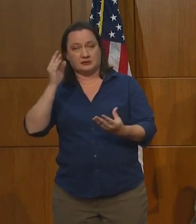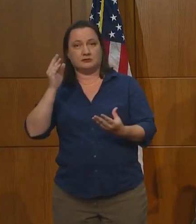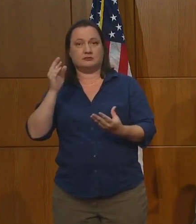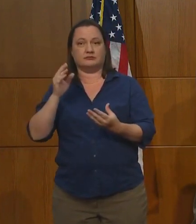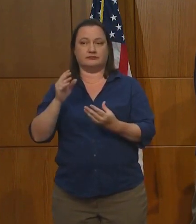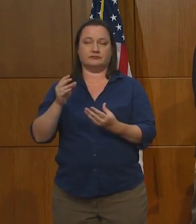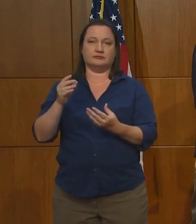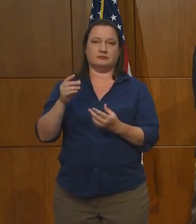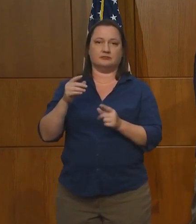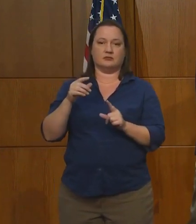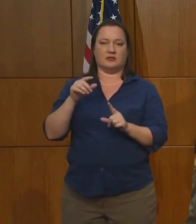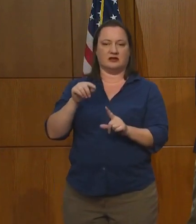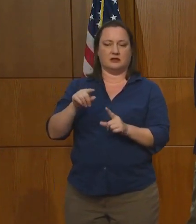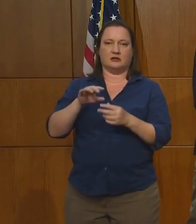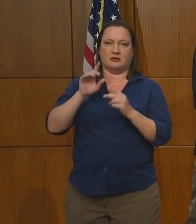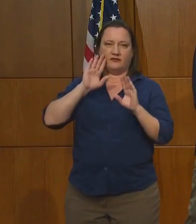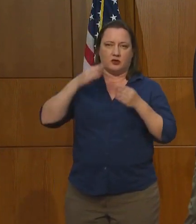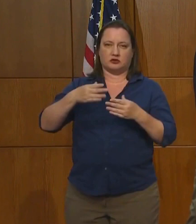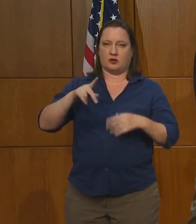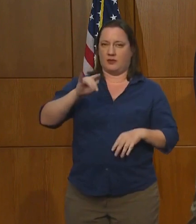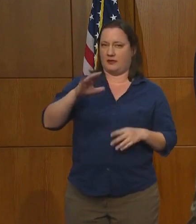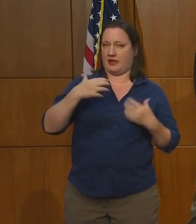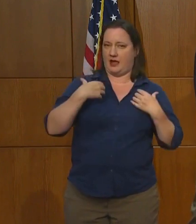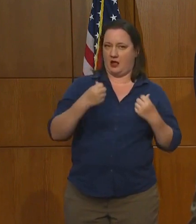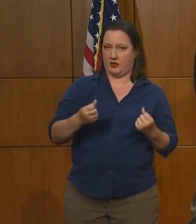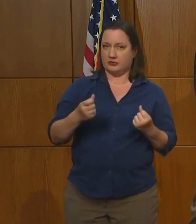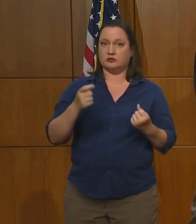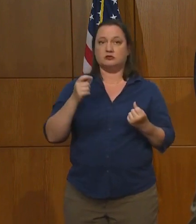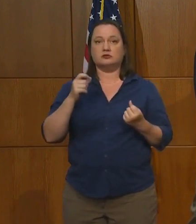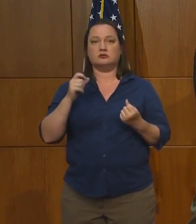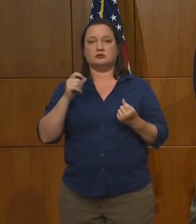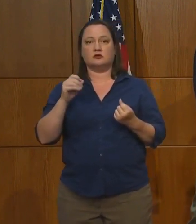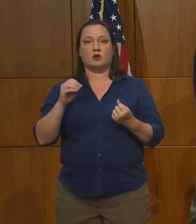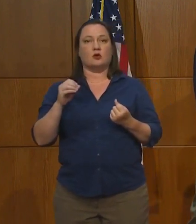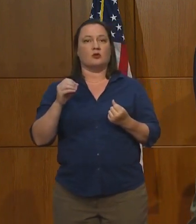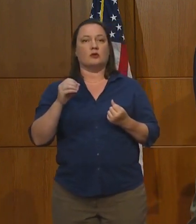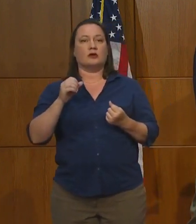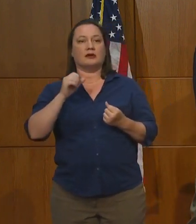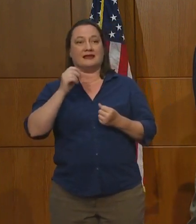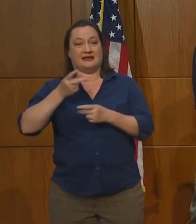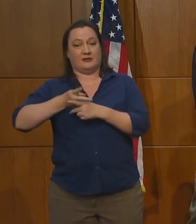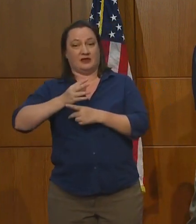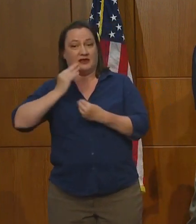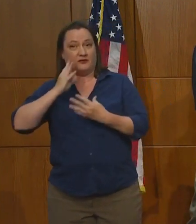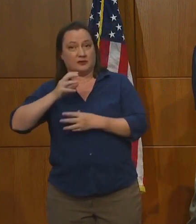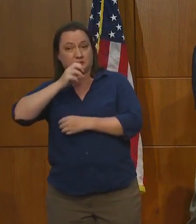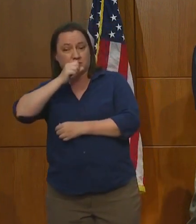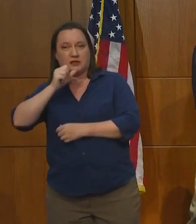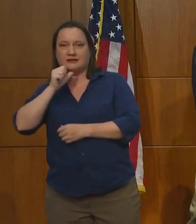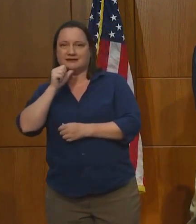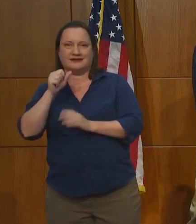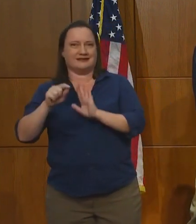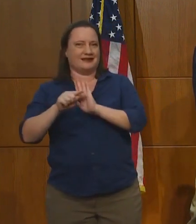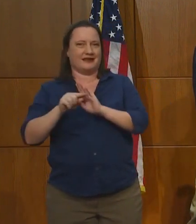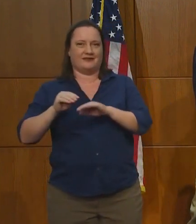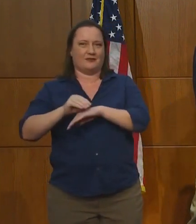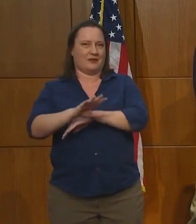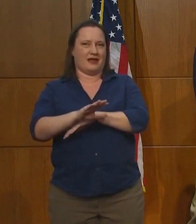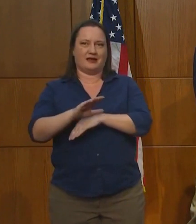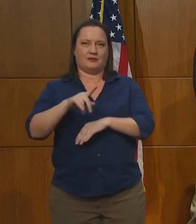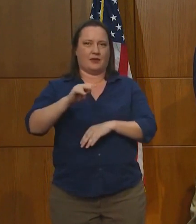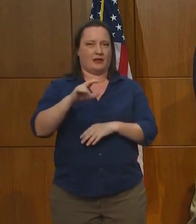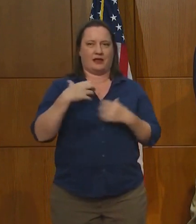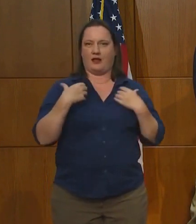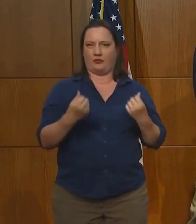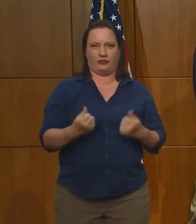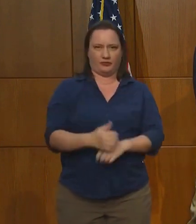that information right now doesn't adversely impact public health at all. Well, just 2 clarifications. I mean, you